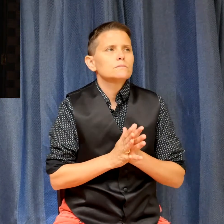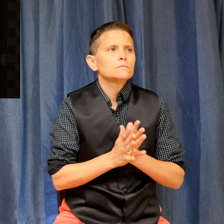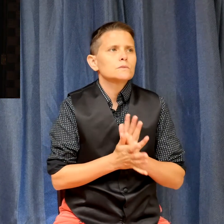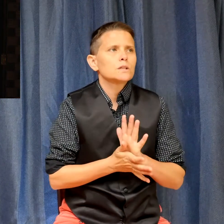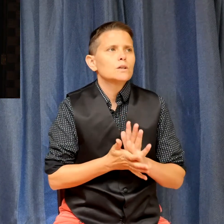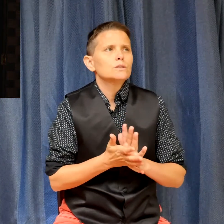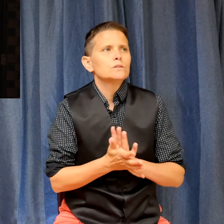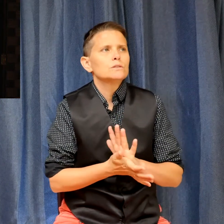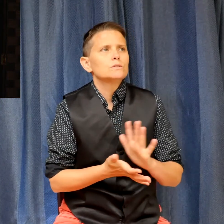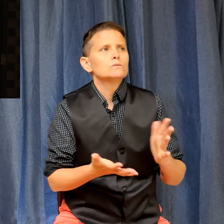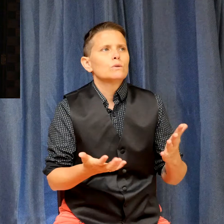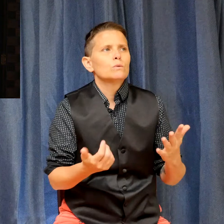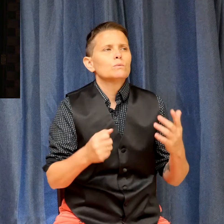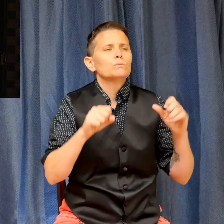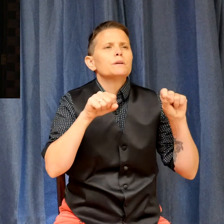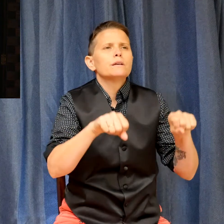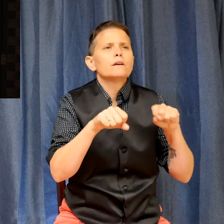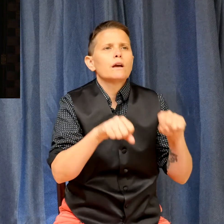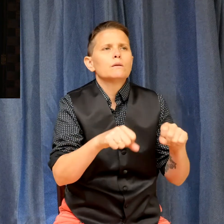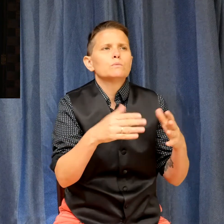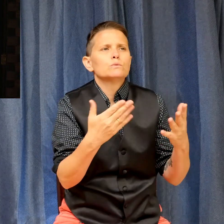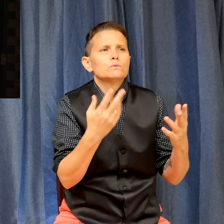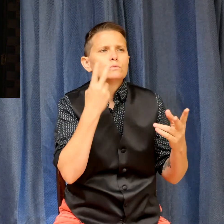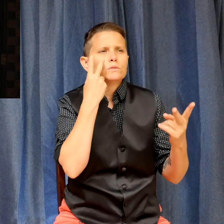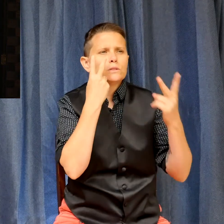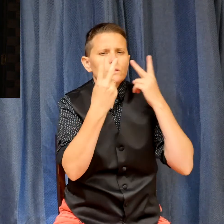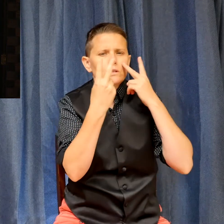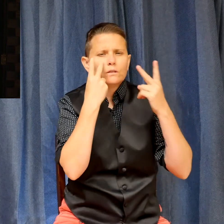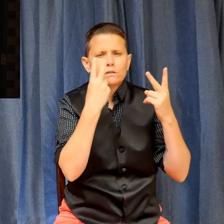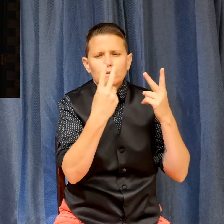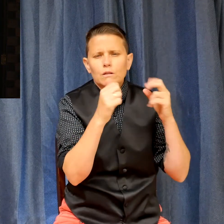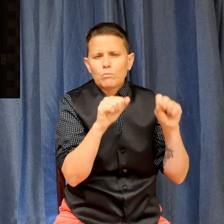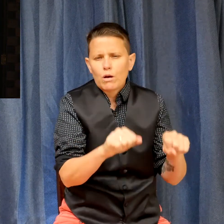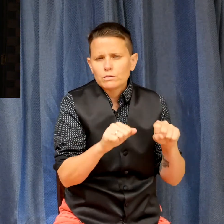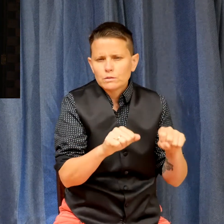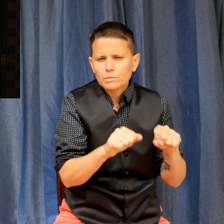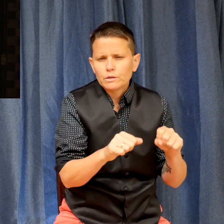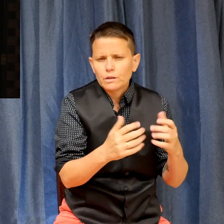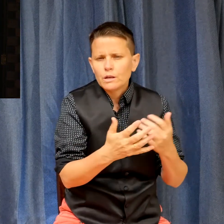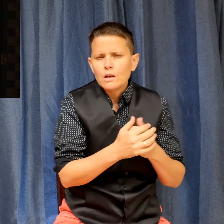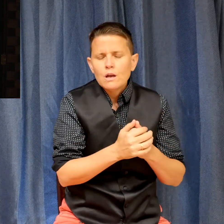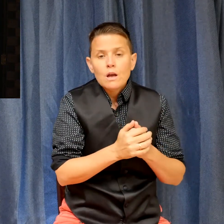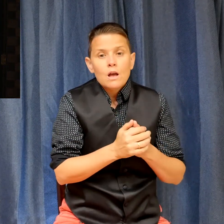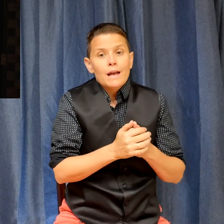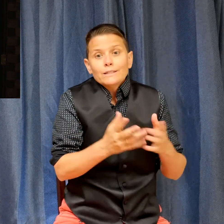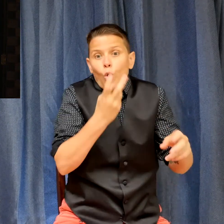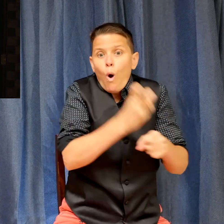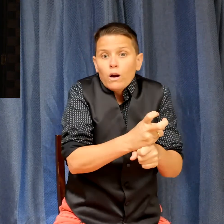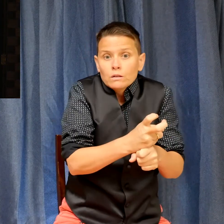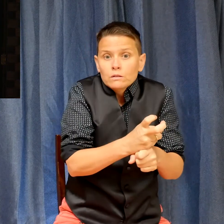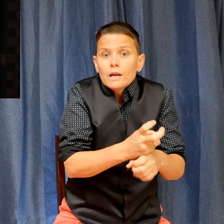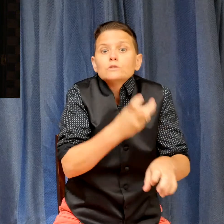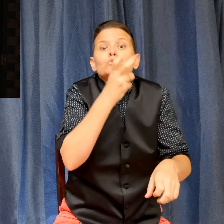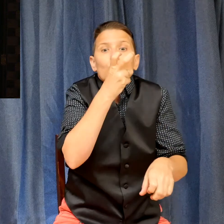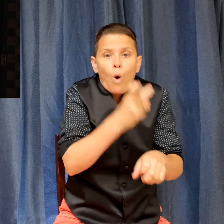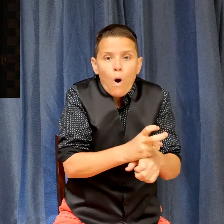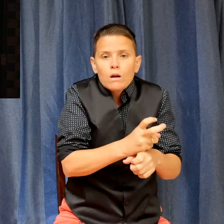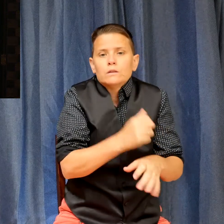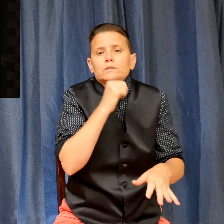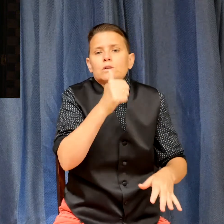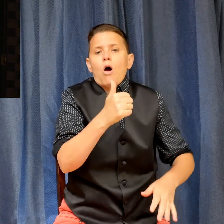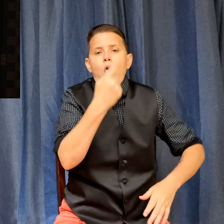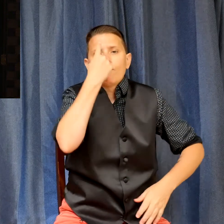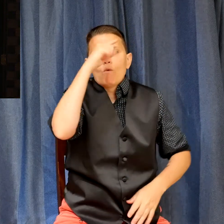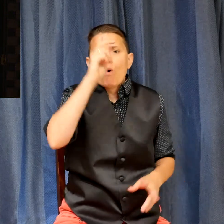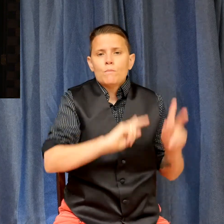the possibilities is not, this is not for the faint of heart. Right. This